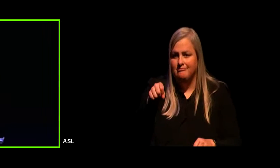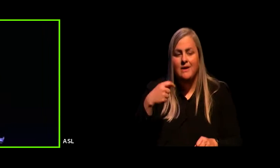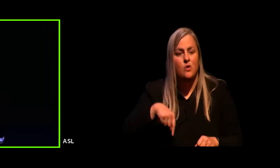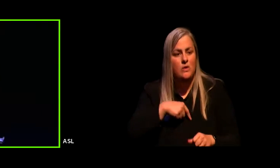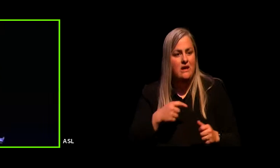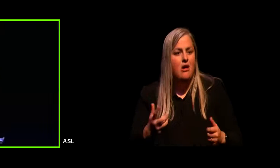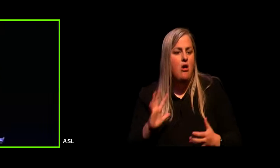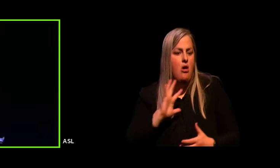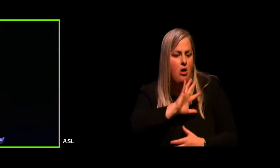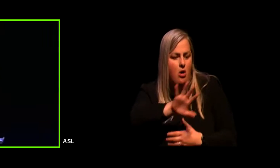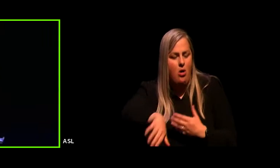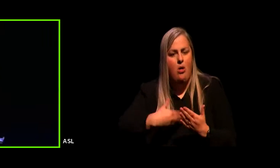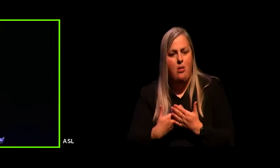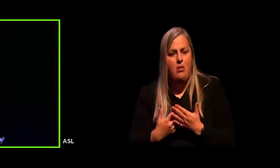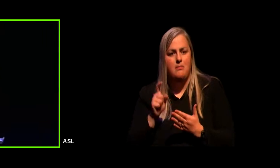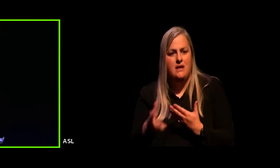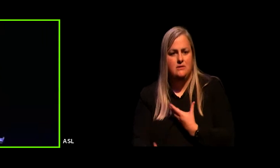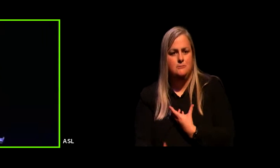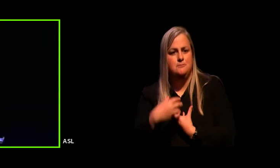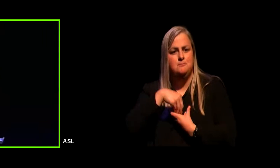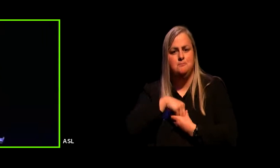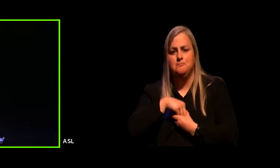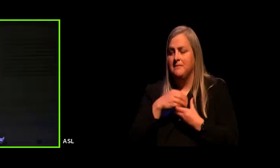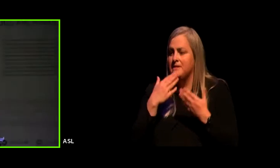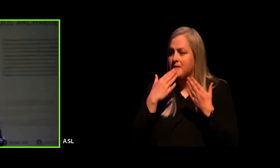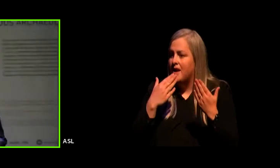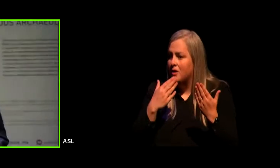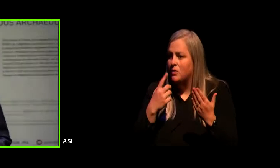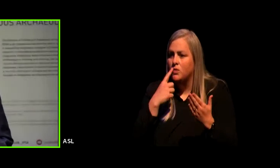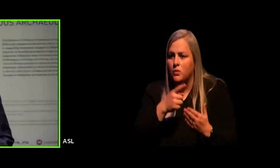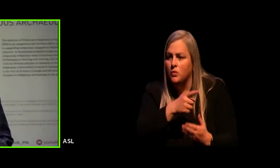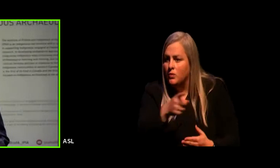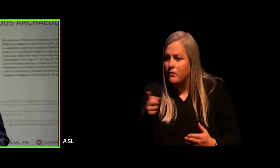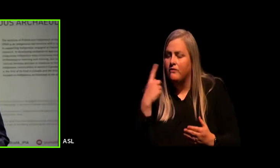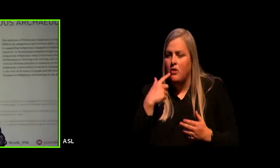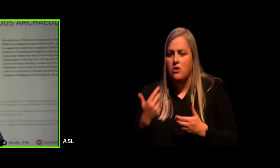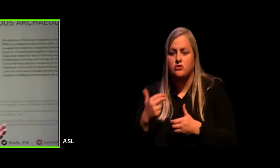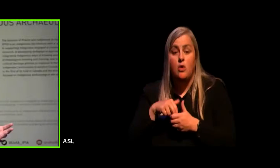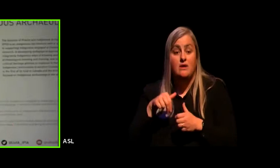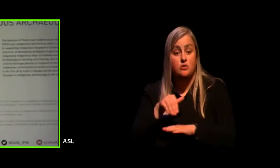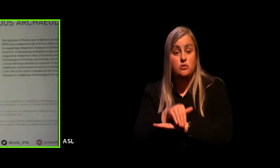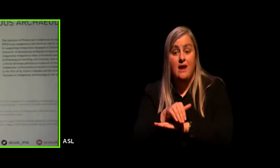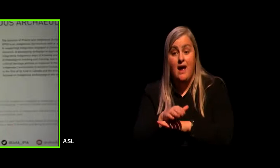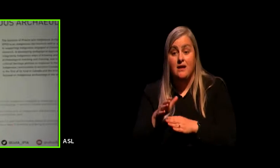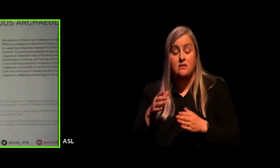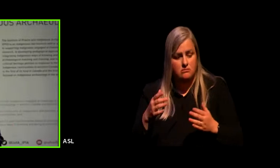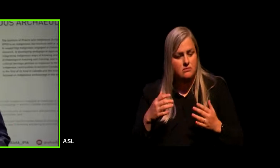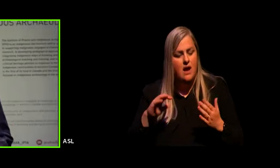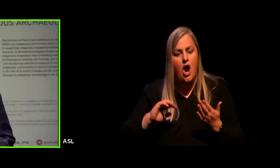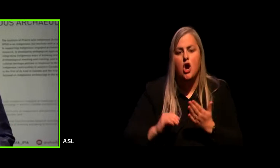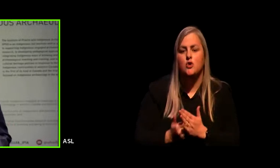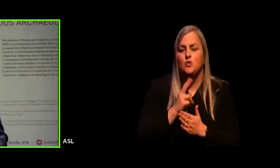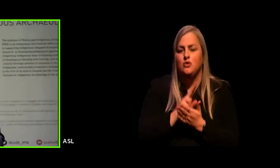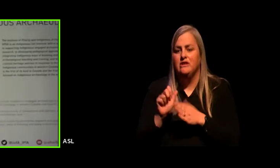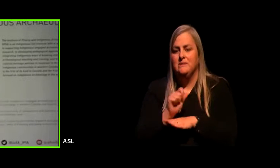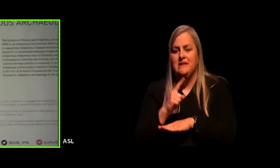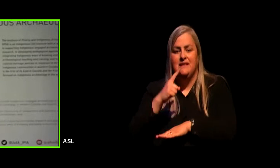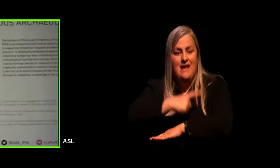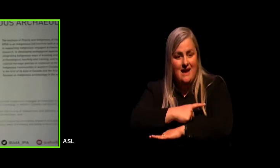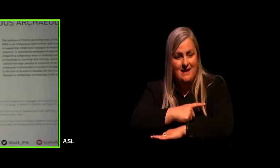for joining us and being partners on that path. So tonight's event is part of our brand new U of A Days, and building on our former